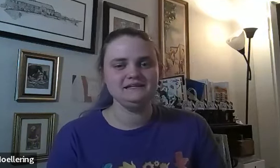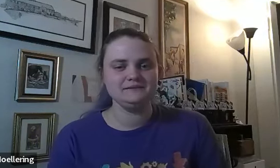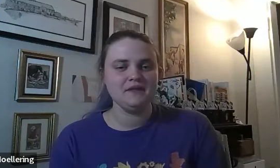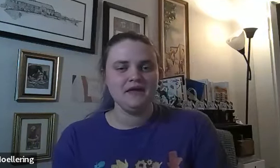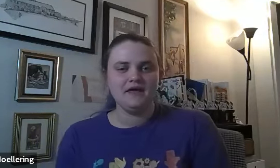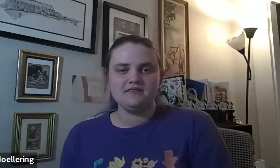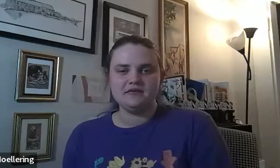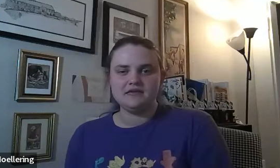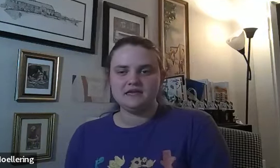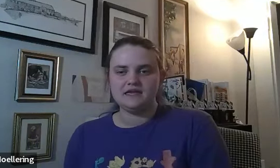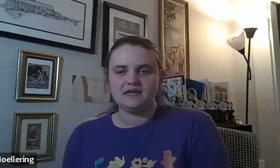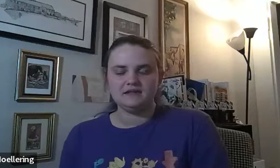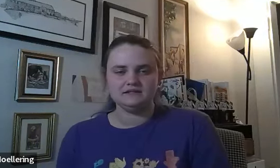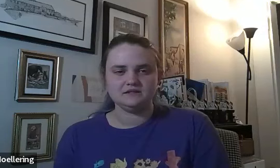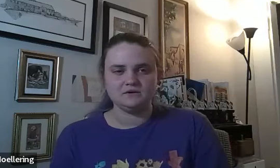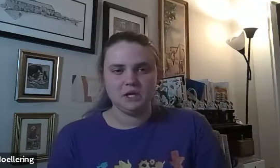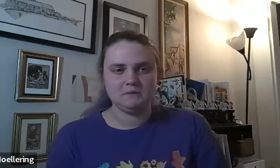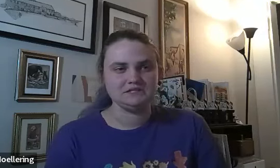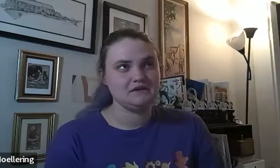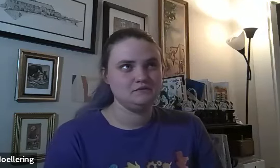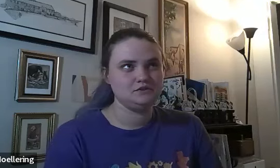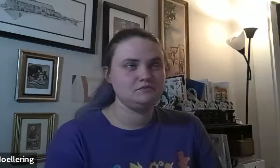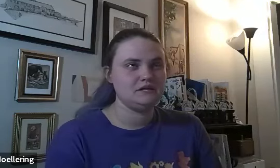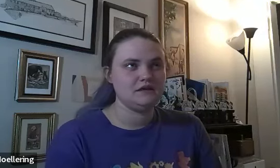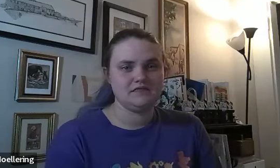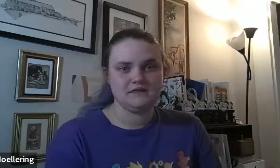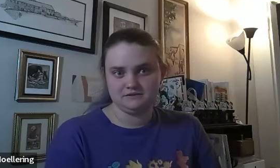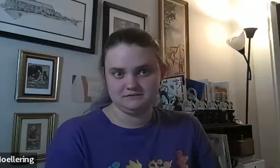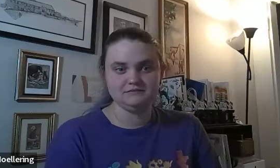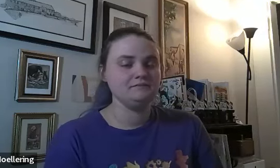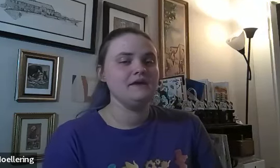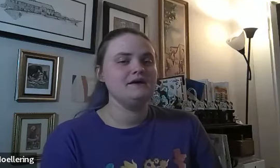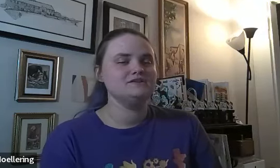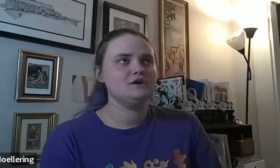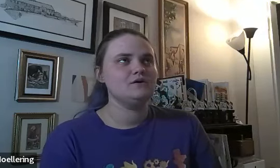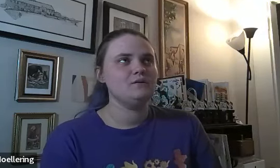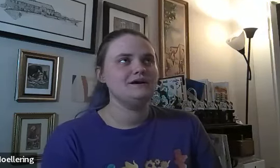right. Then let's go to number 7, which will be 1,000. So